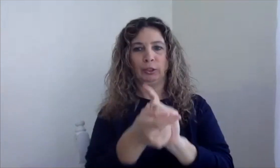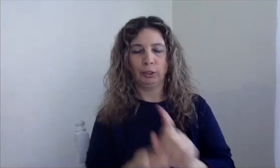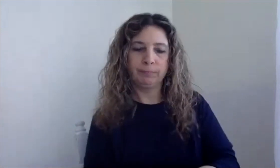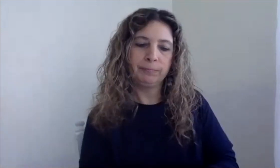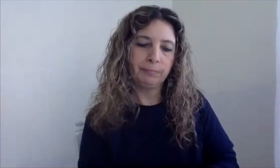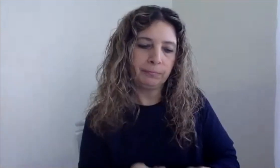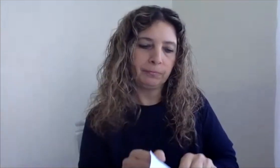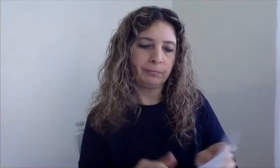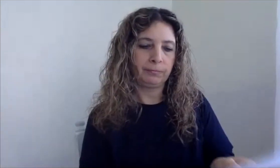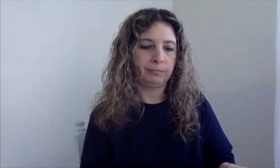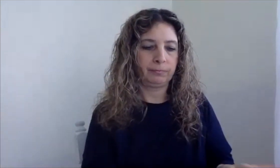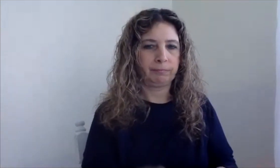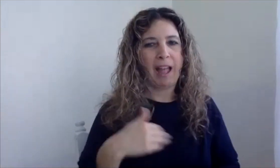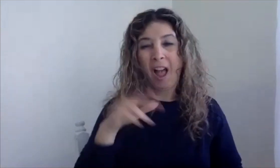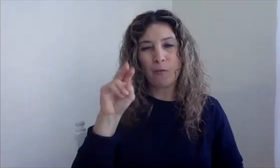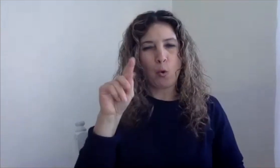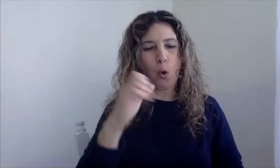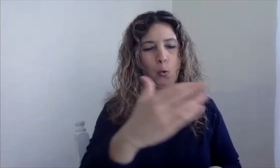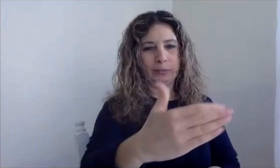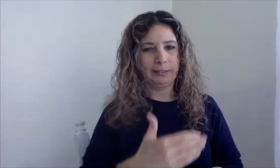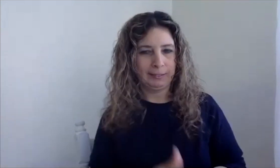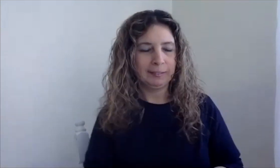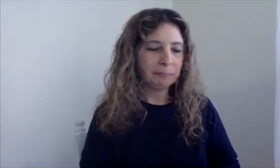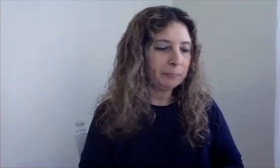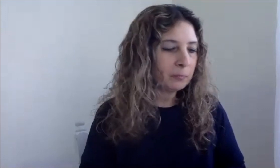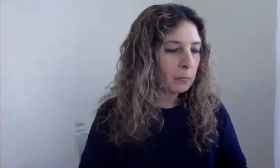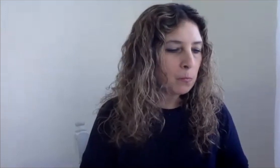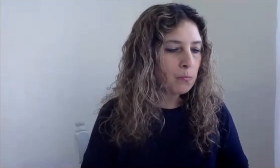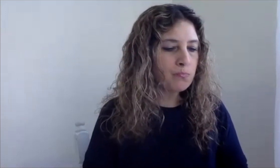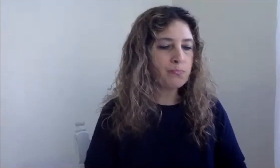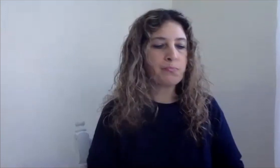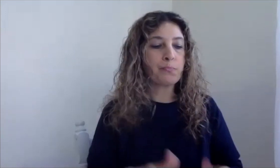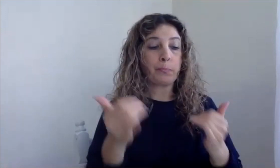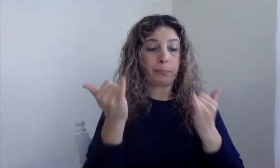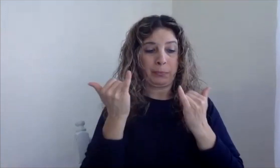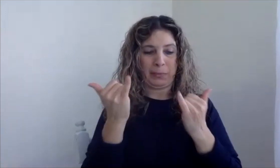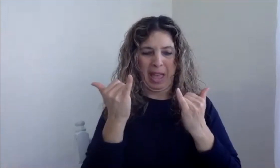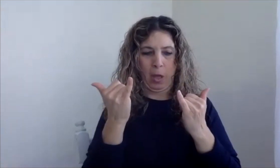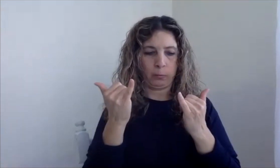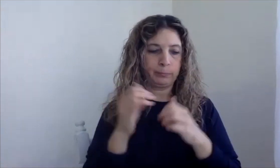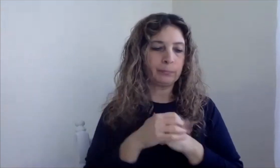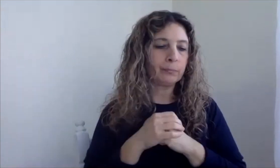It seems like a lot of changes made very quickly. Pardon me while I refer to my notes.